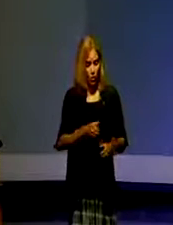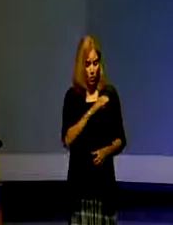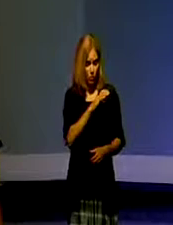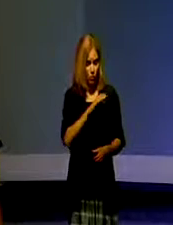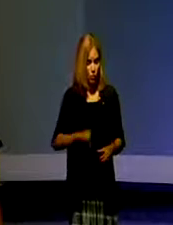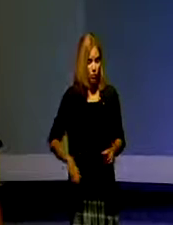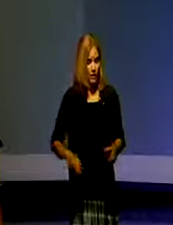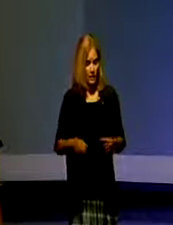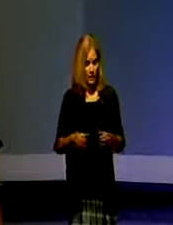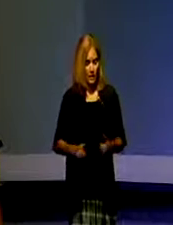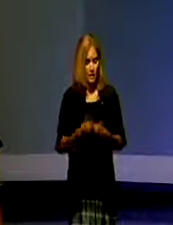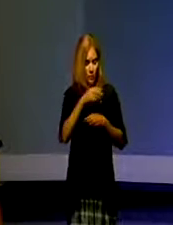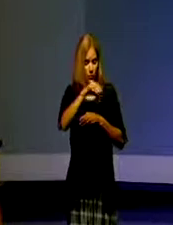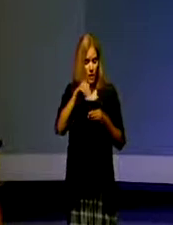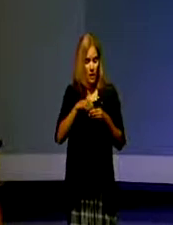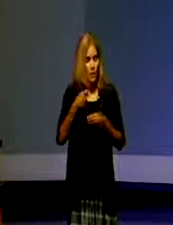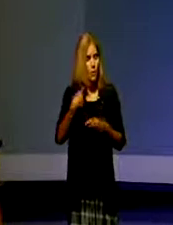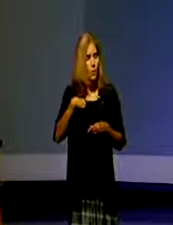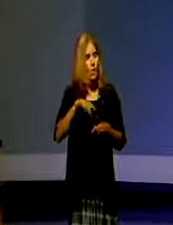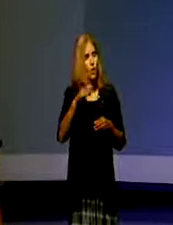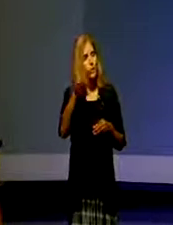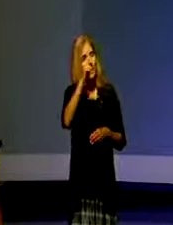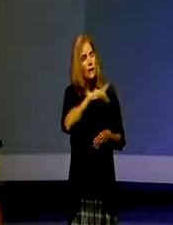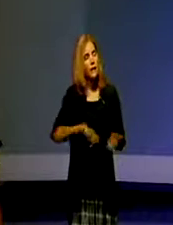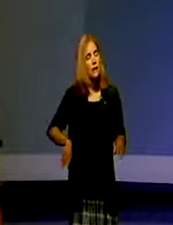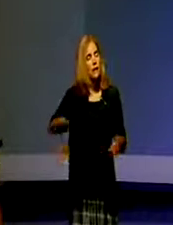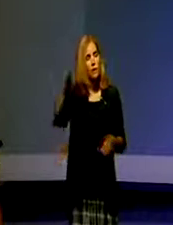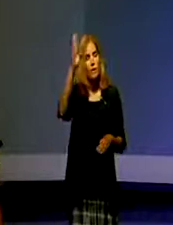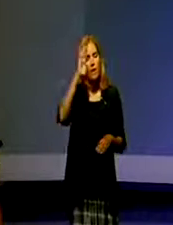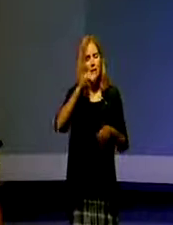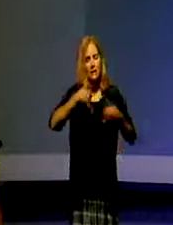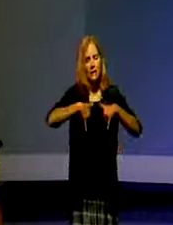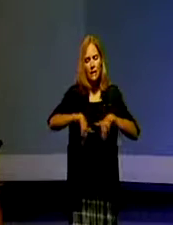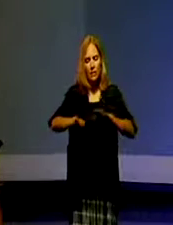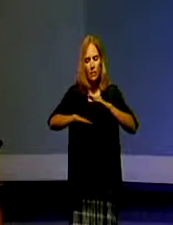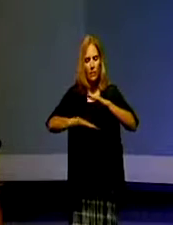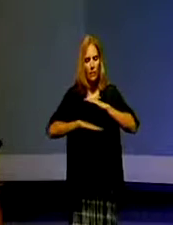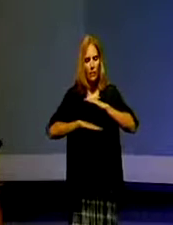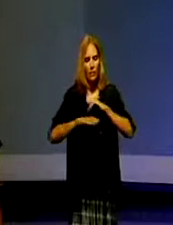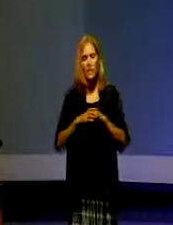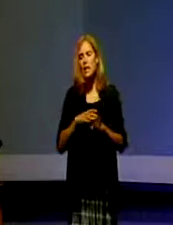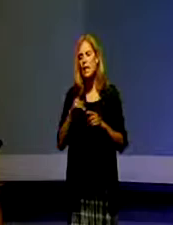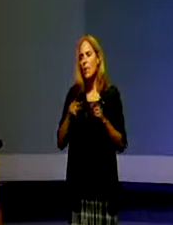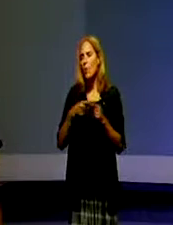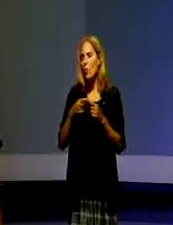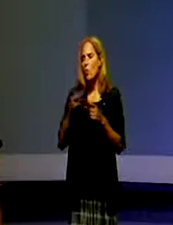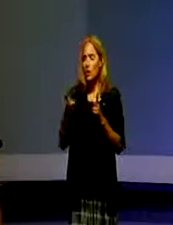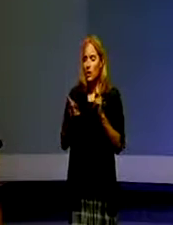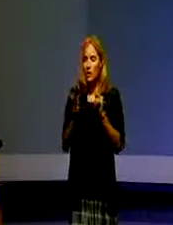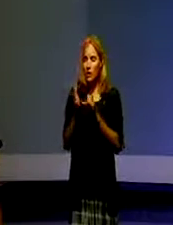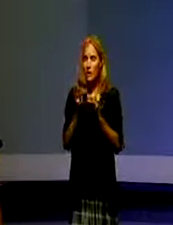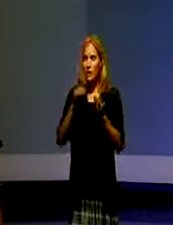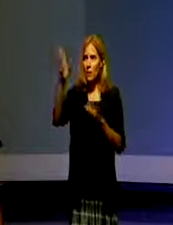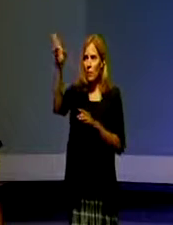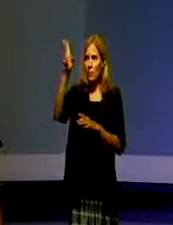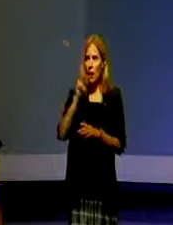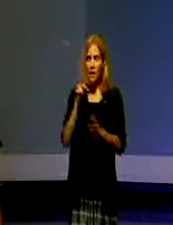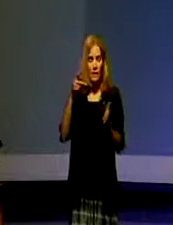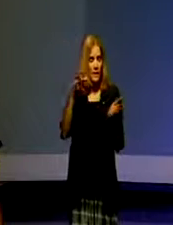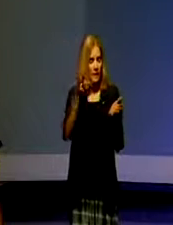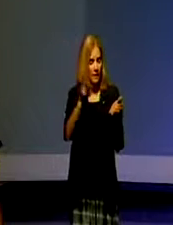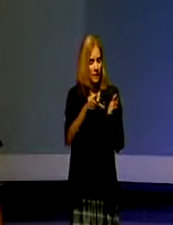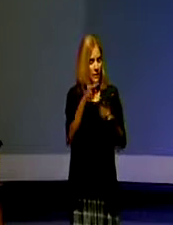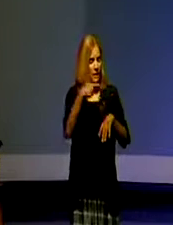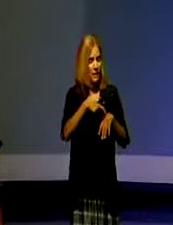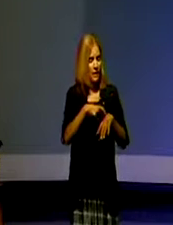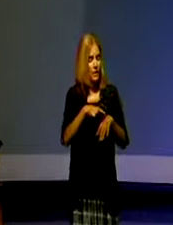us. We also know the kingdom of God is yet to be fulfilled or consummated, that when Jesus comes back a second time, the kingdom